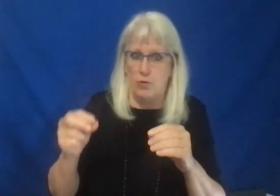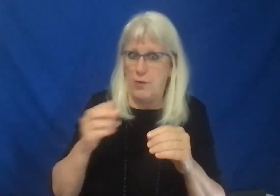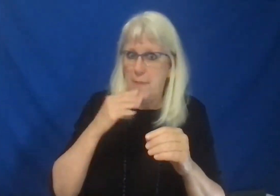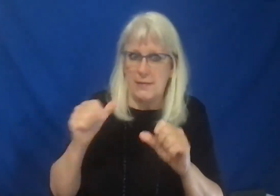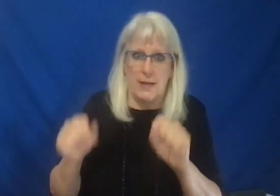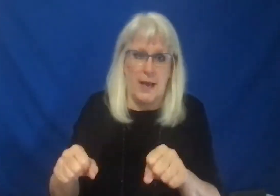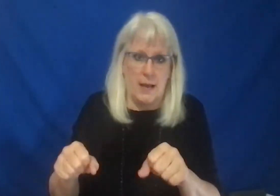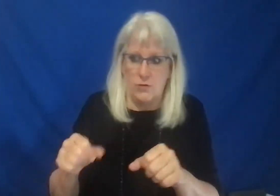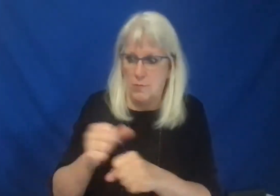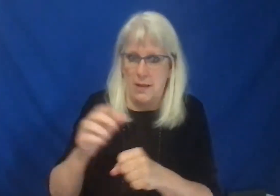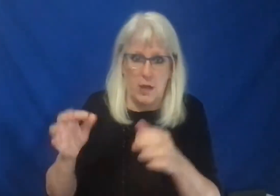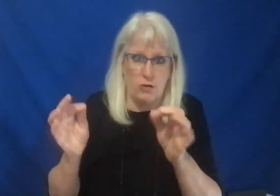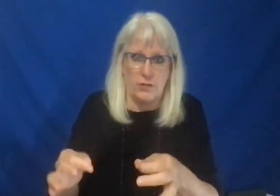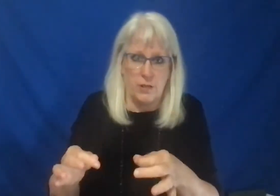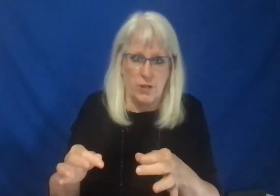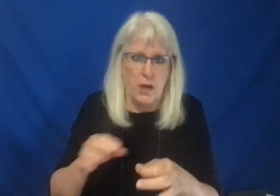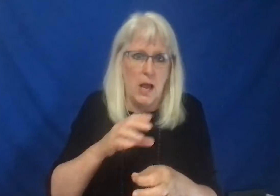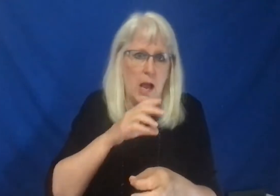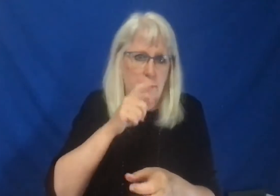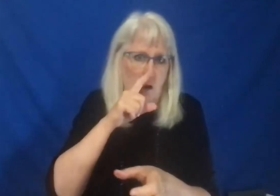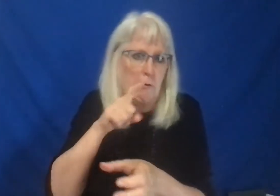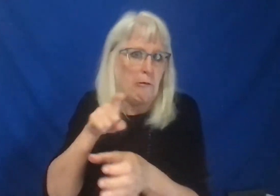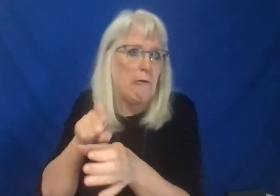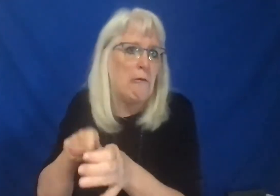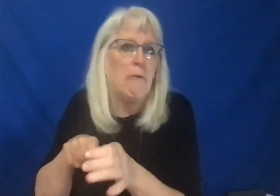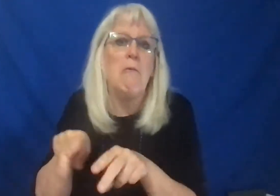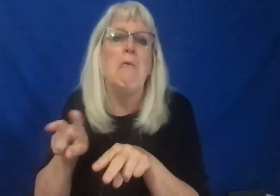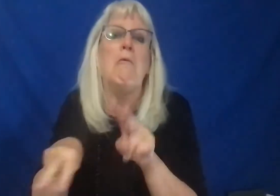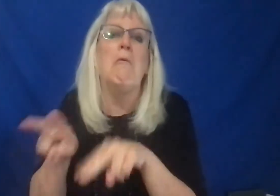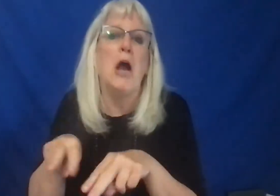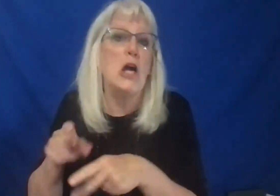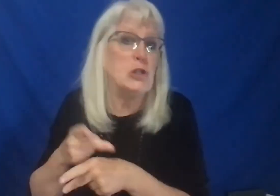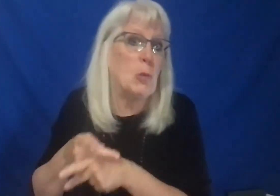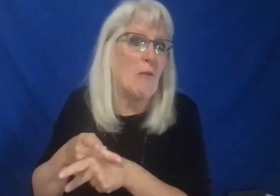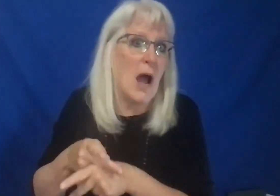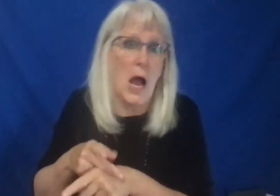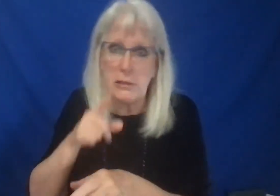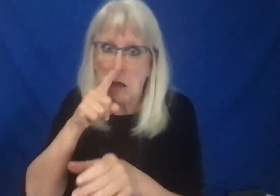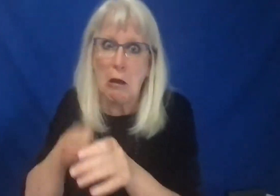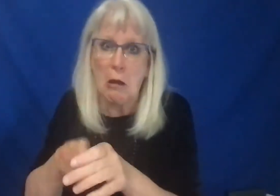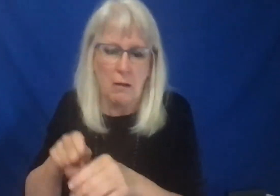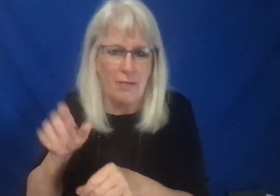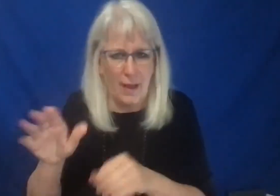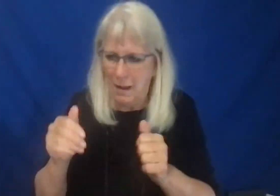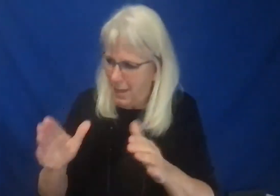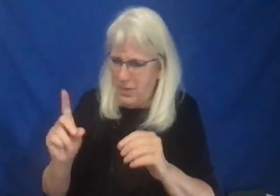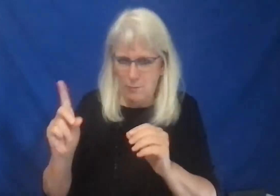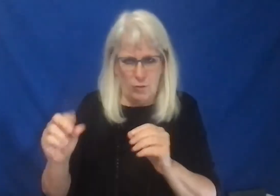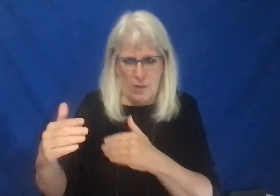don't snoopervise. I let others have the dignity of their own process. And I let people do things their own